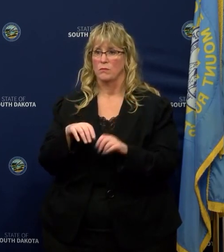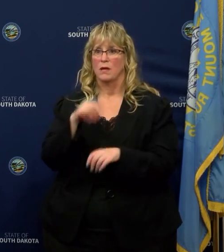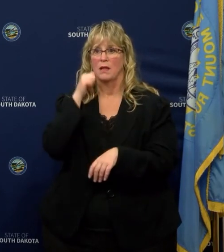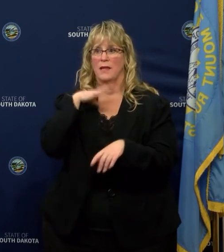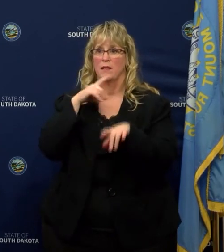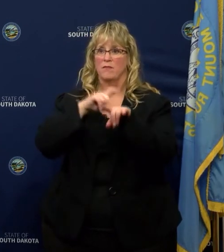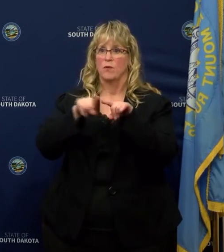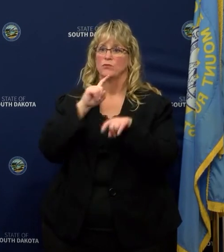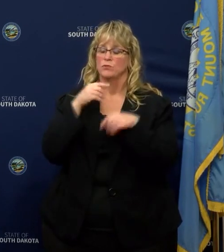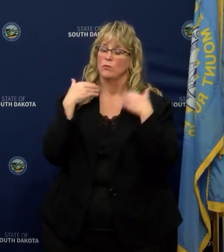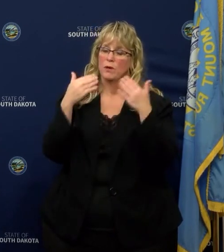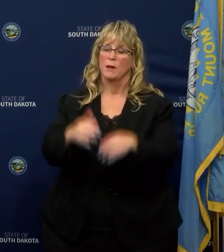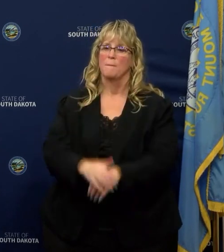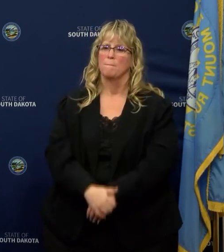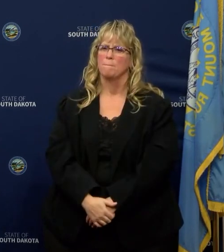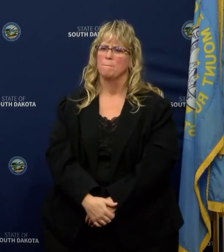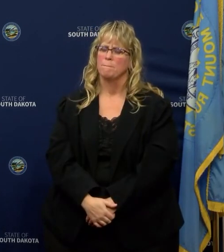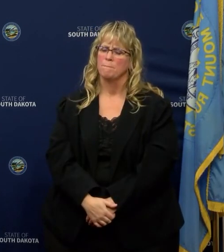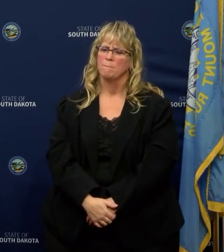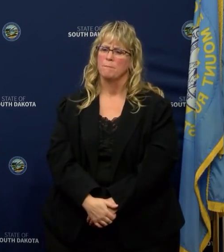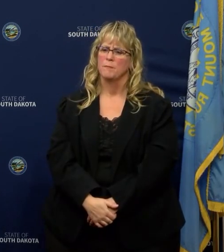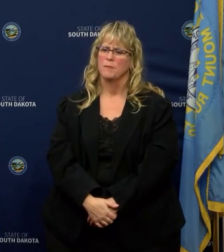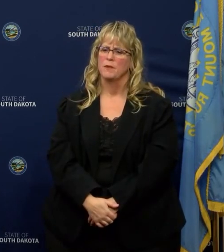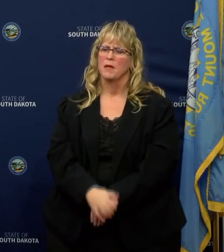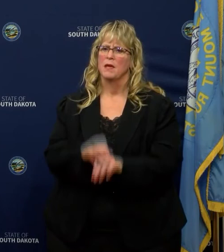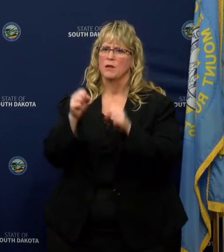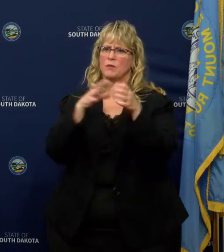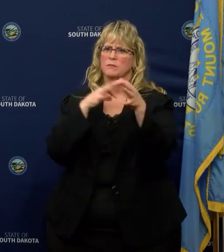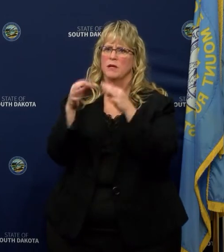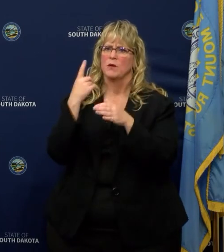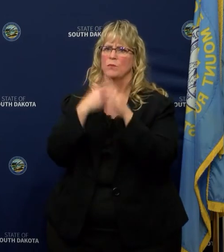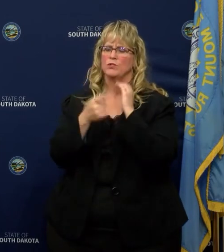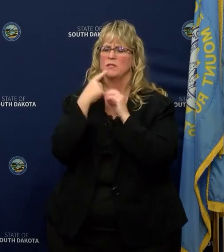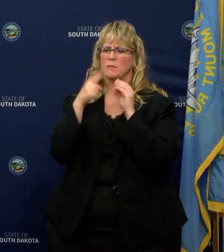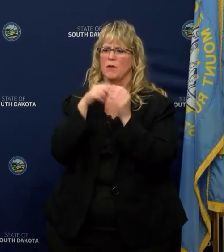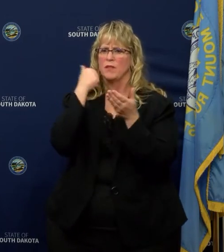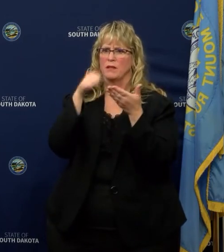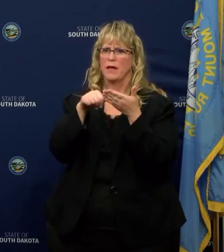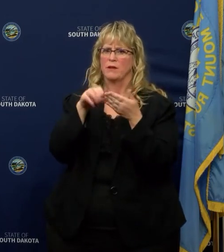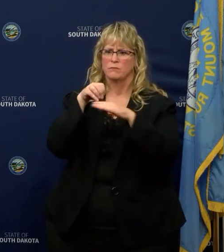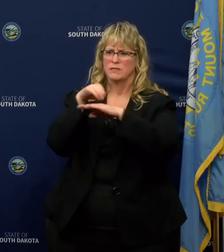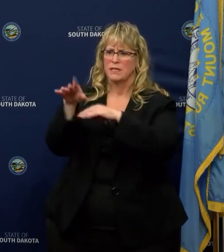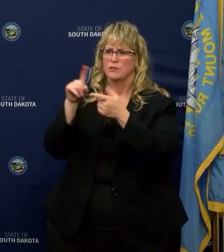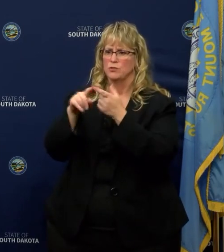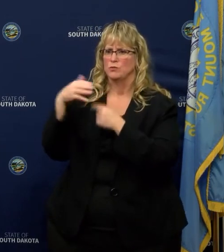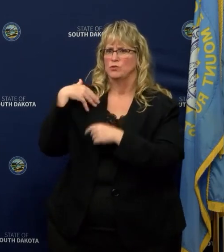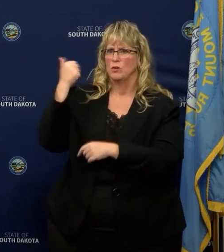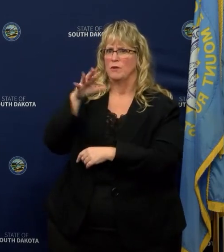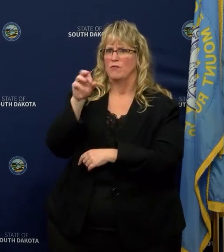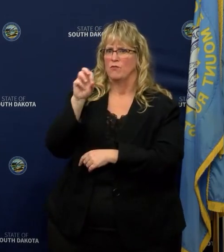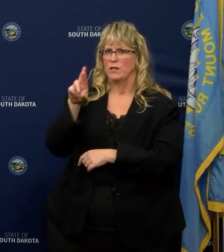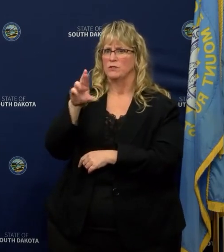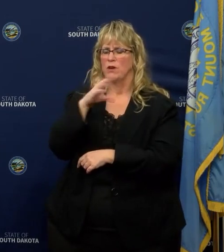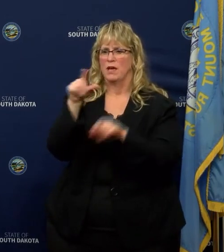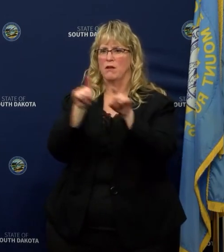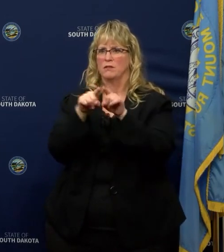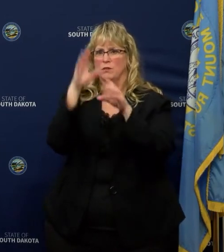Megan. Can you talk about what you sent in the letter today to Chairman Frazier and if a similar letter was sent to President